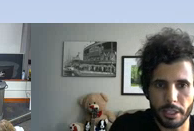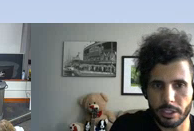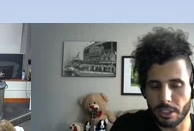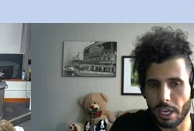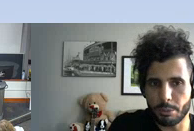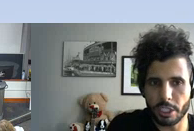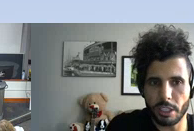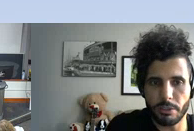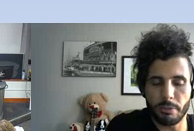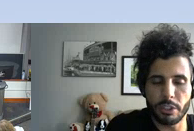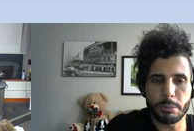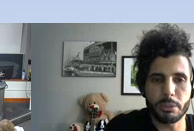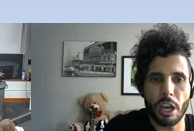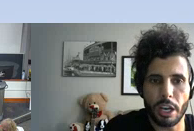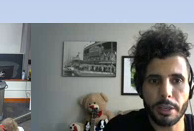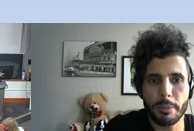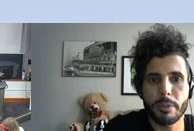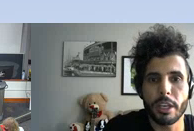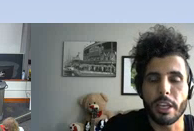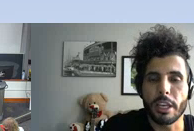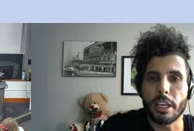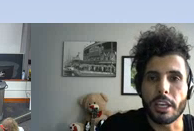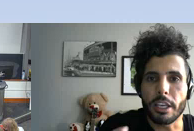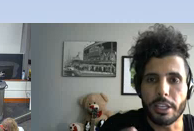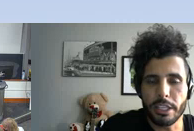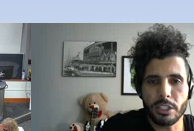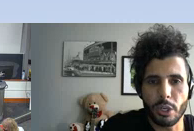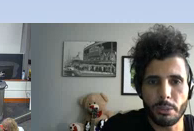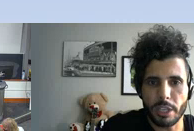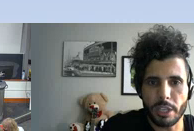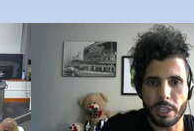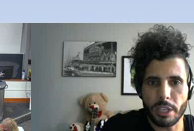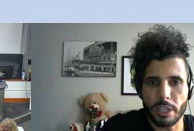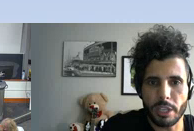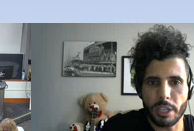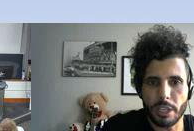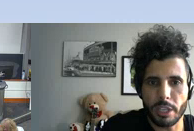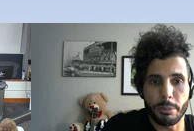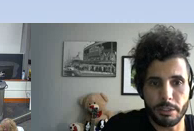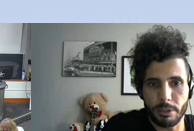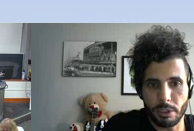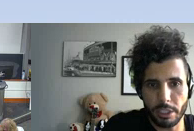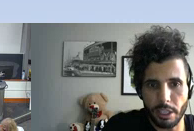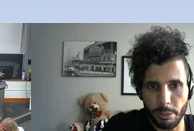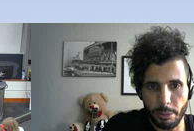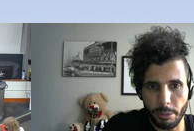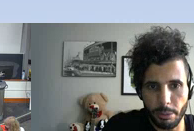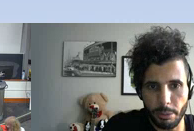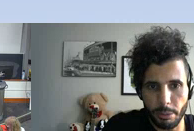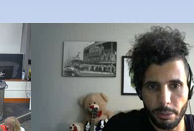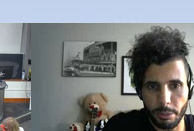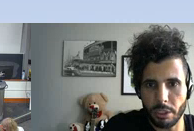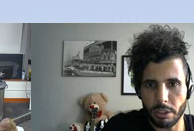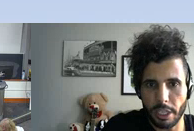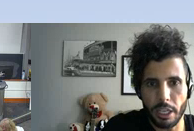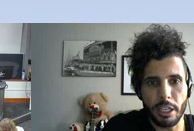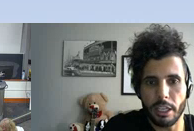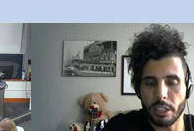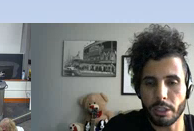It's the object of the verb talk. In ST Homesign, and it's the same in Arabic. If you look at Arabic, I talk